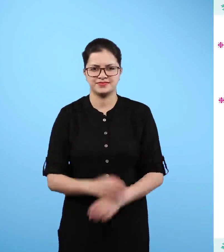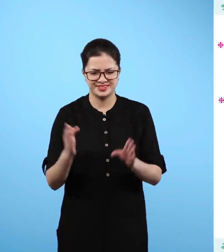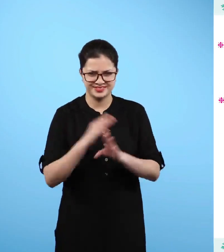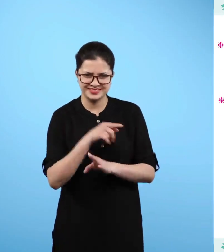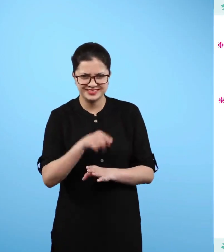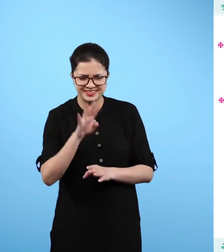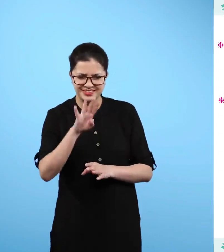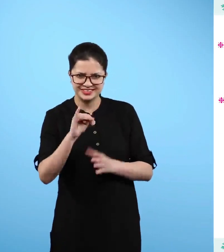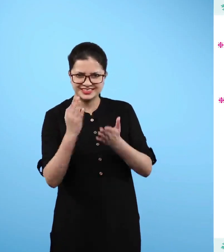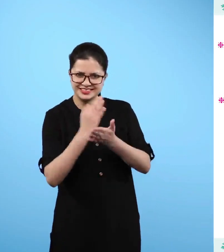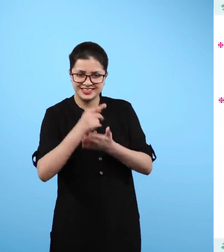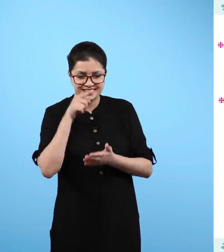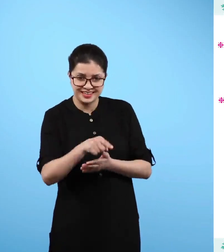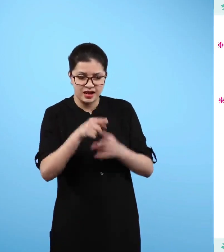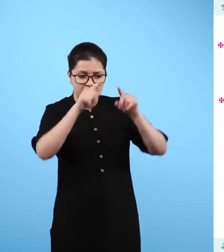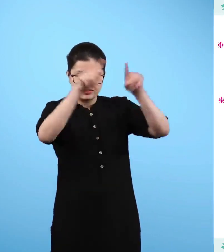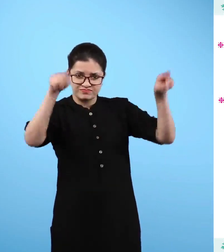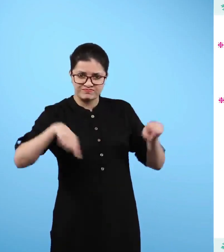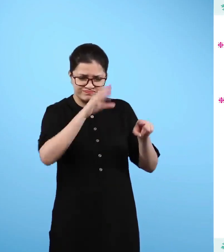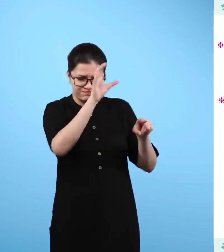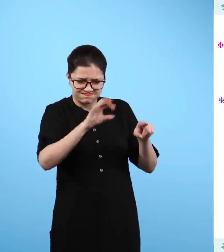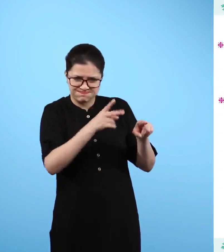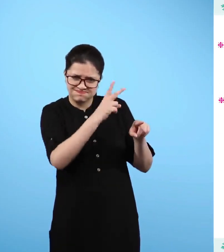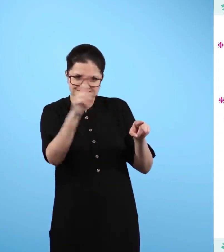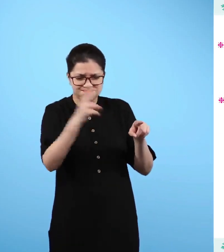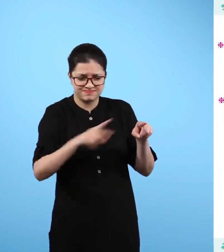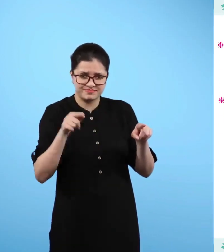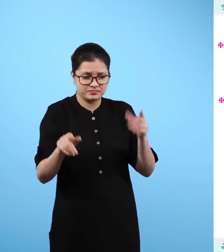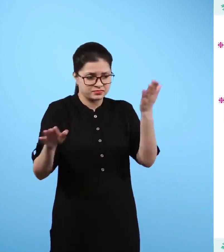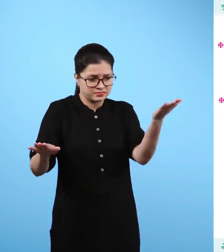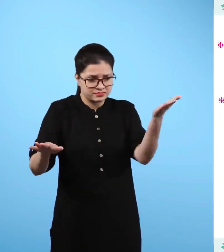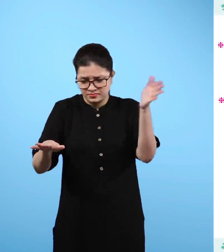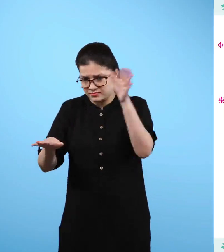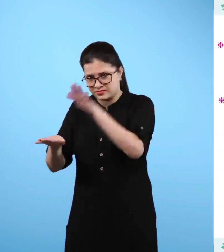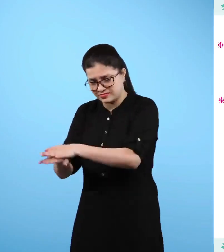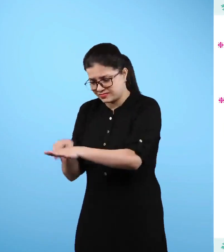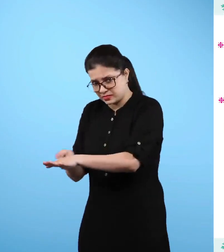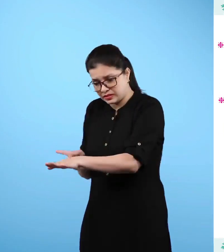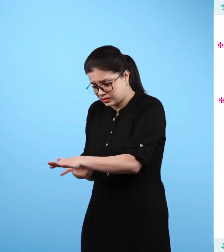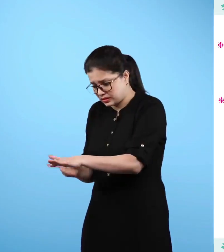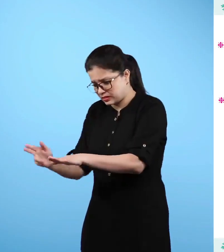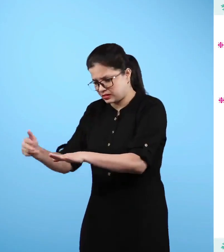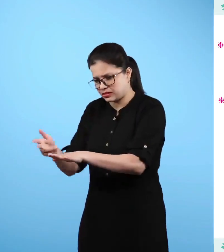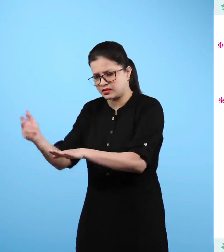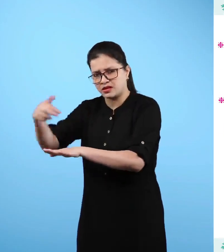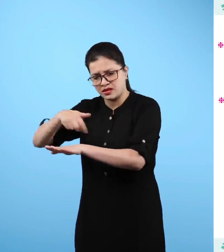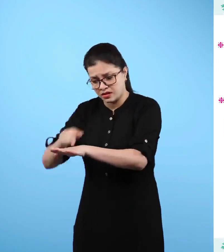If you cut those shapes and fold them, some of those will fold into an open box, that is, a